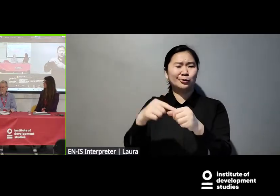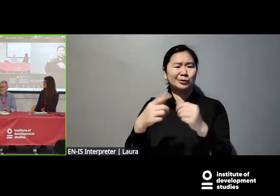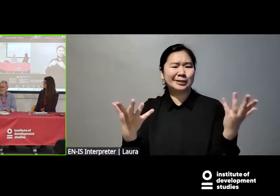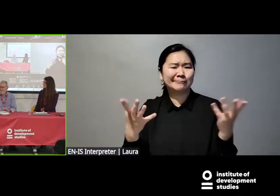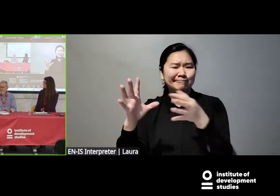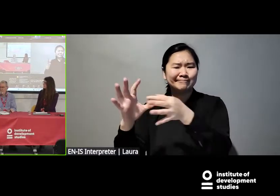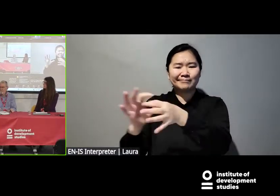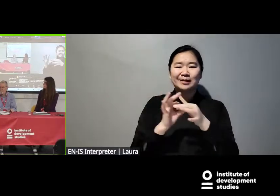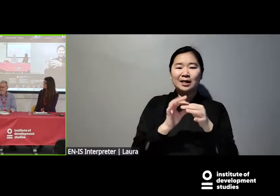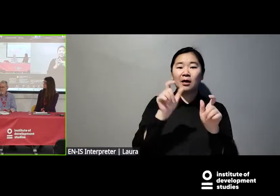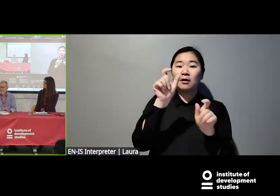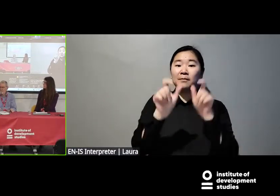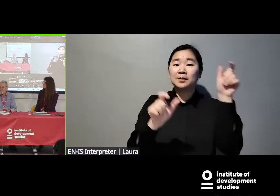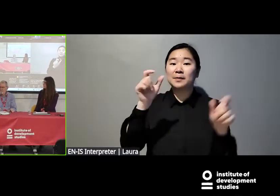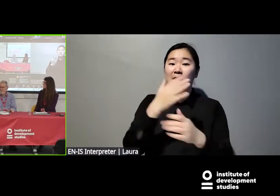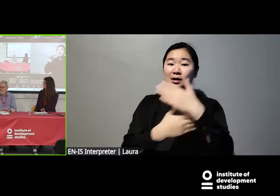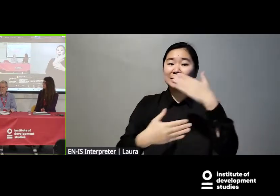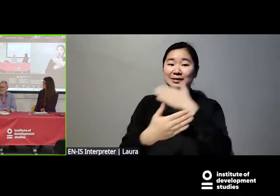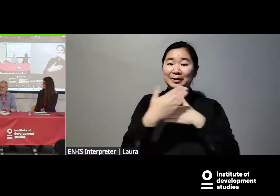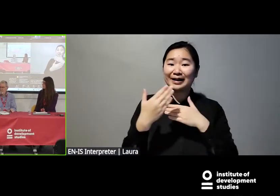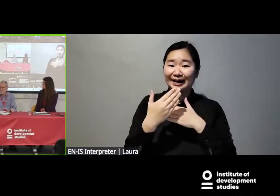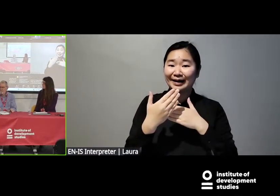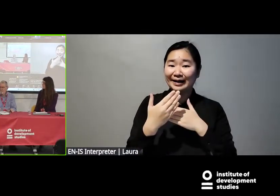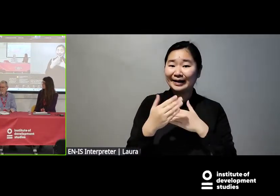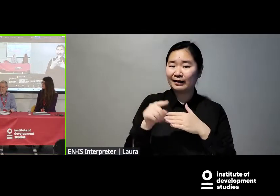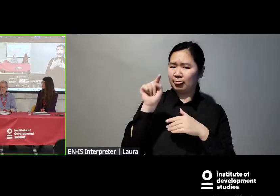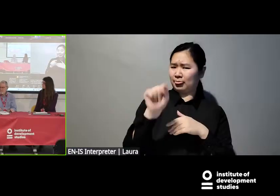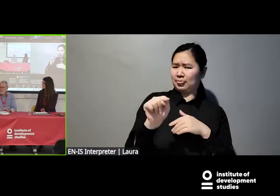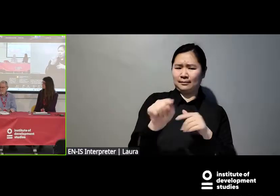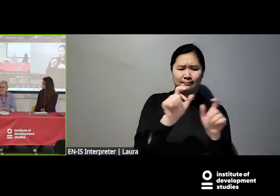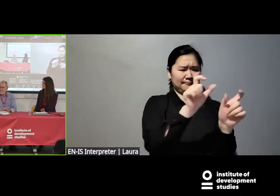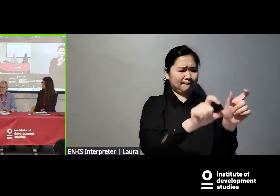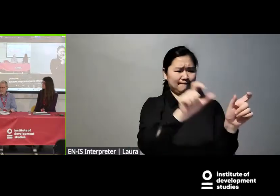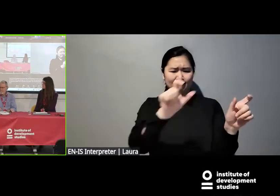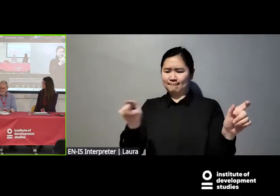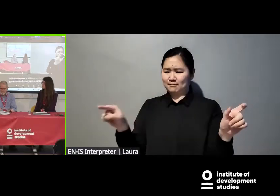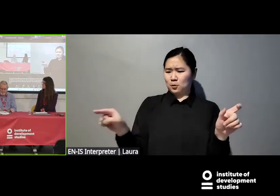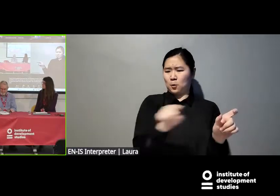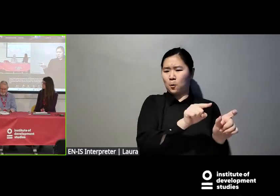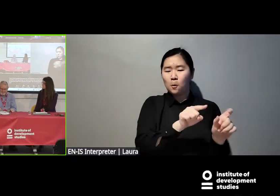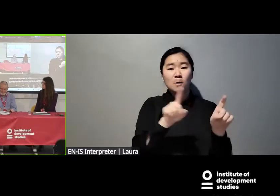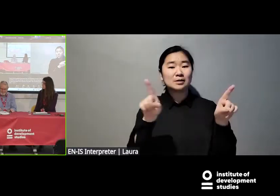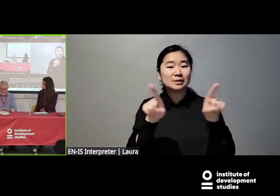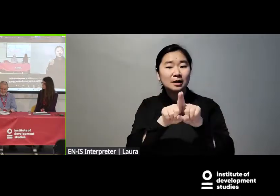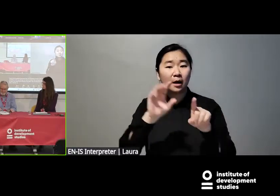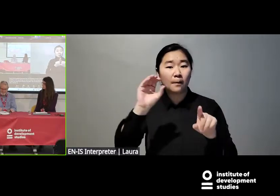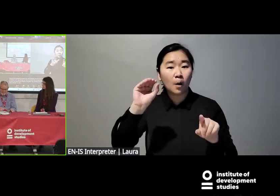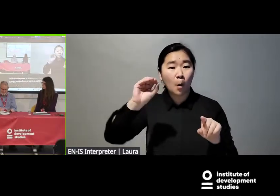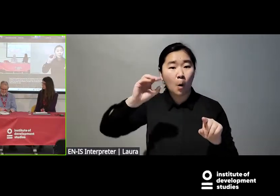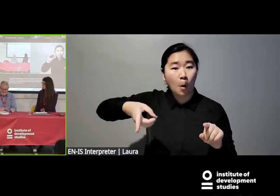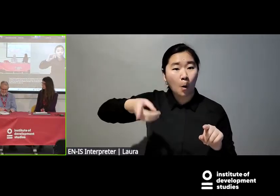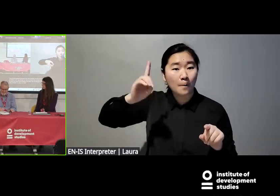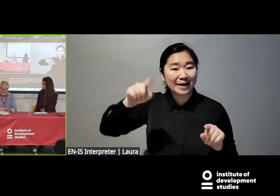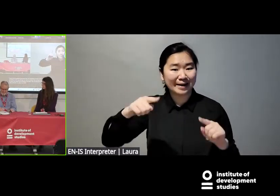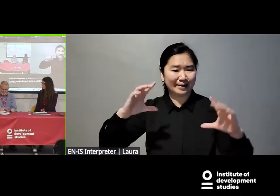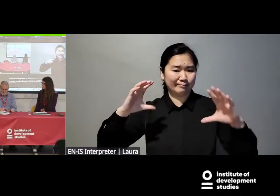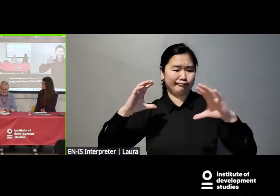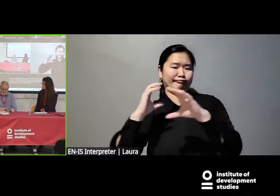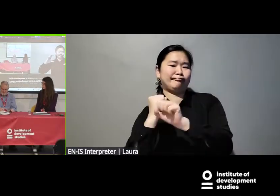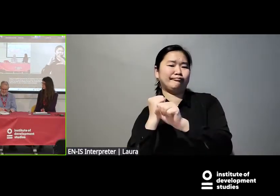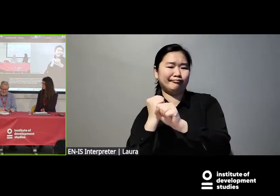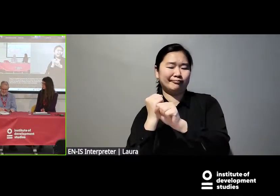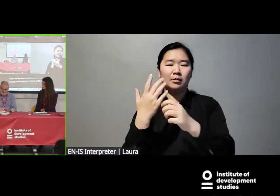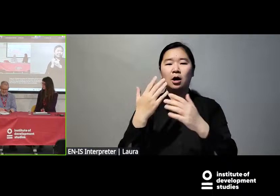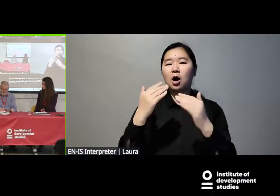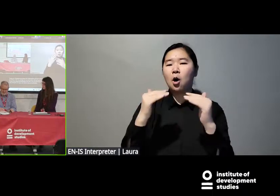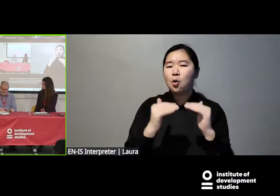accessible as possible for the greatest number of people, to make sure that everyone can access it. The